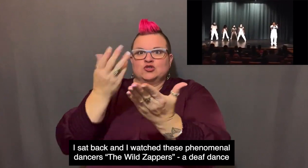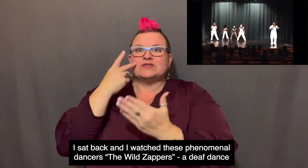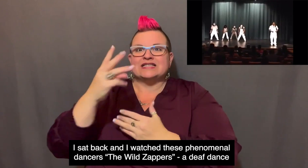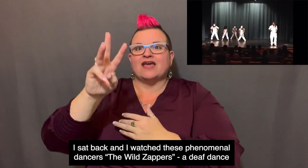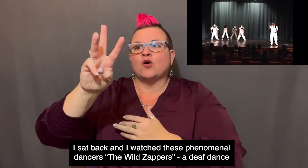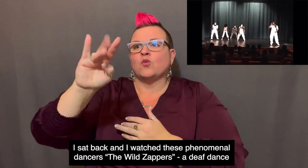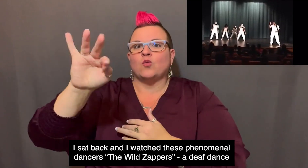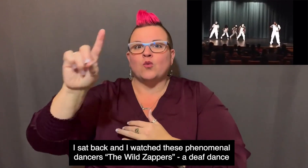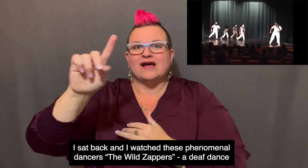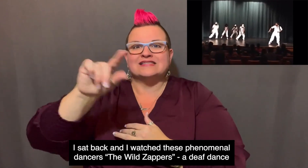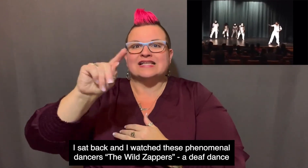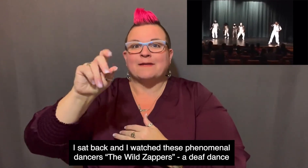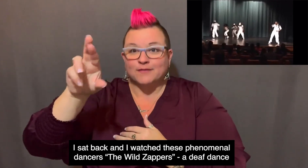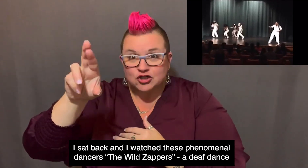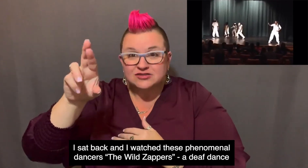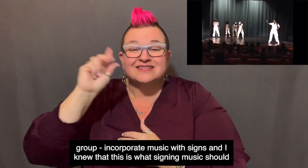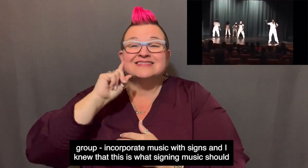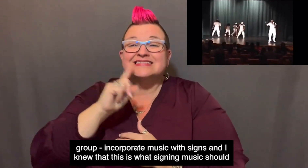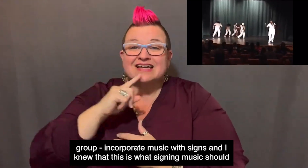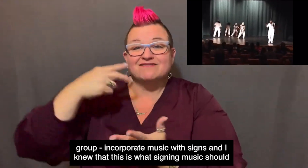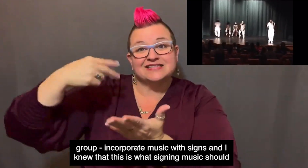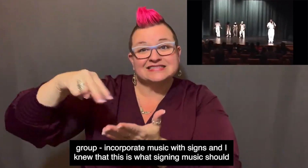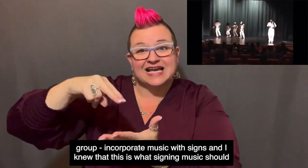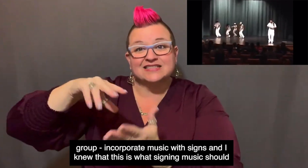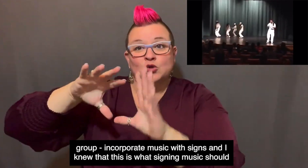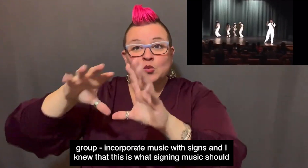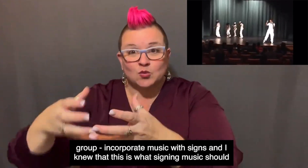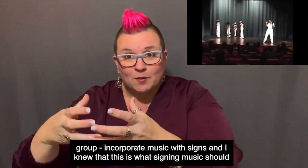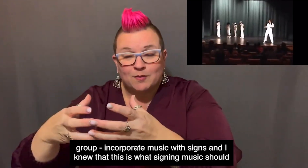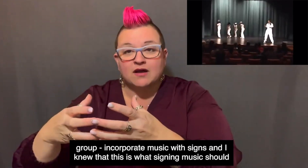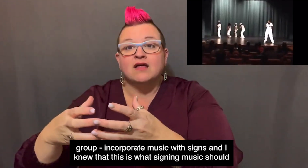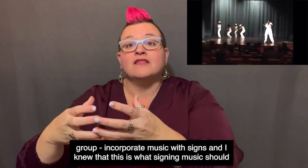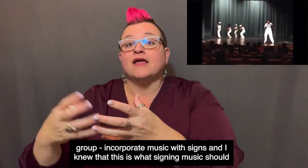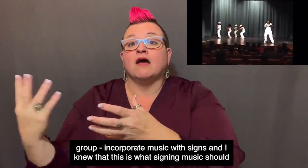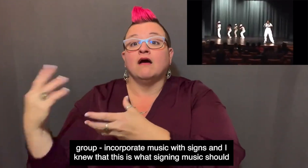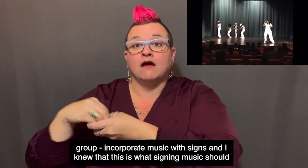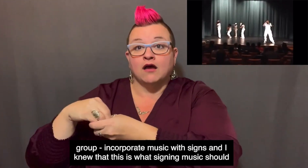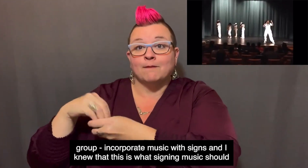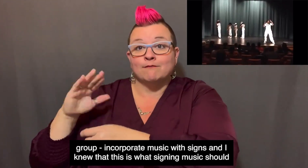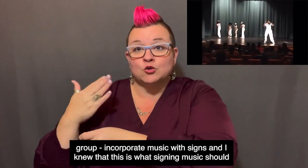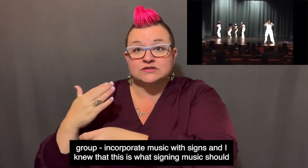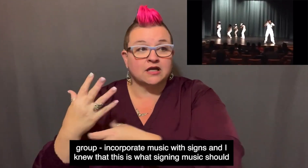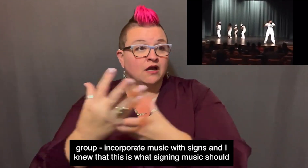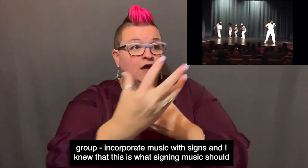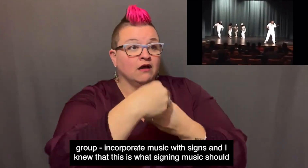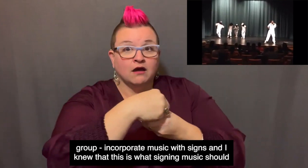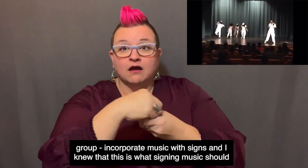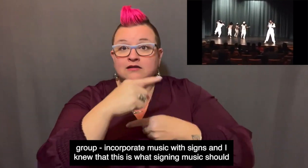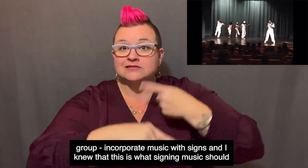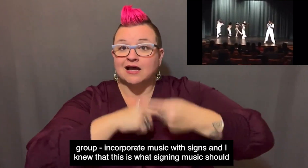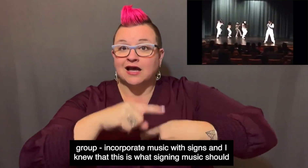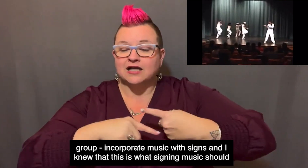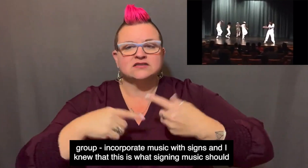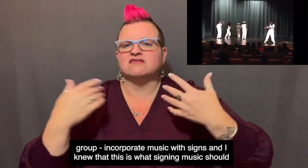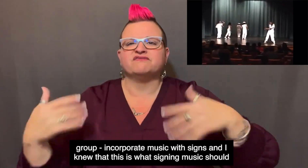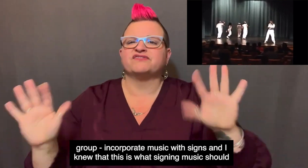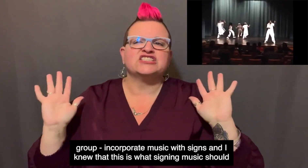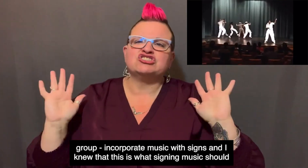Wild Zappers, a deaf dance group, incorporate music with signs, and I knew that this is what